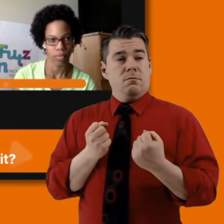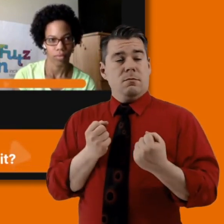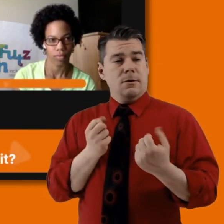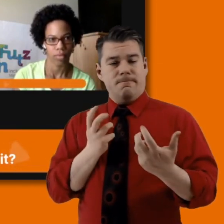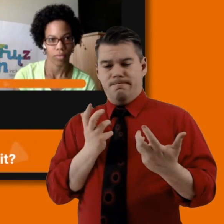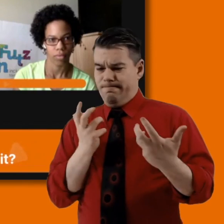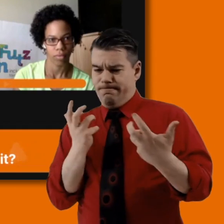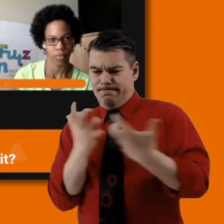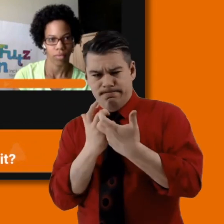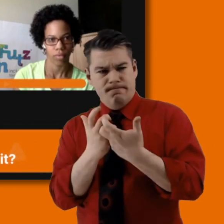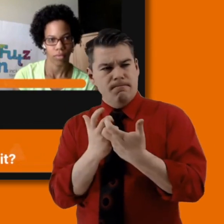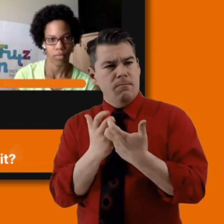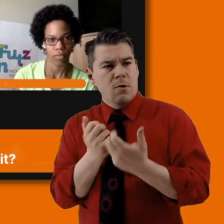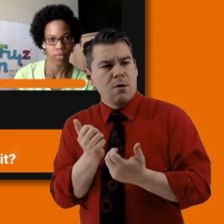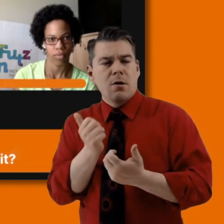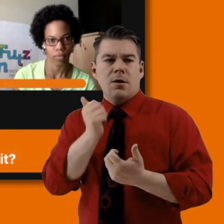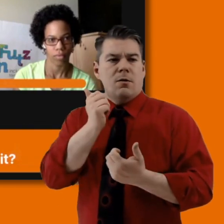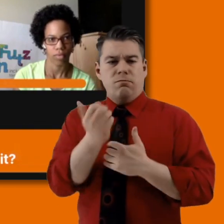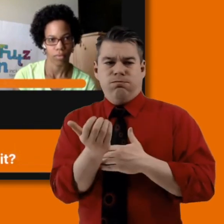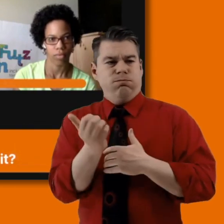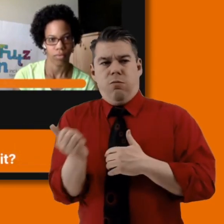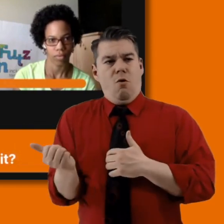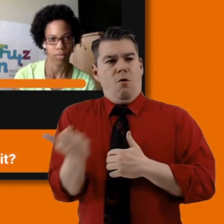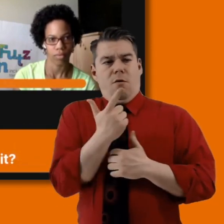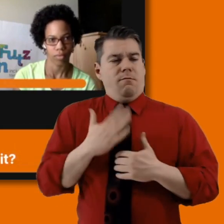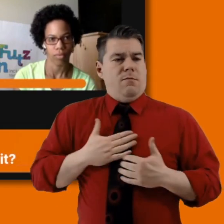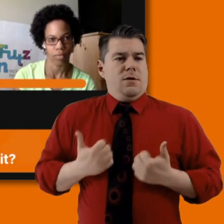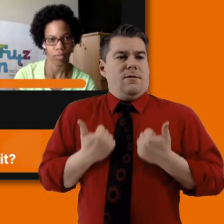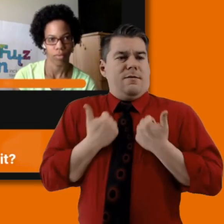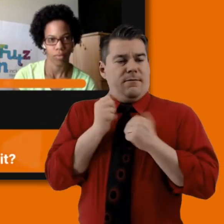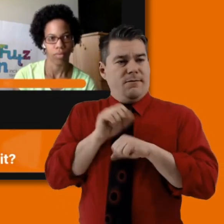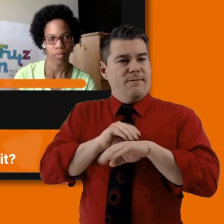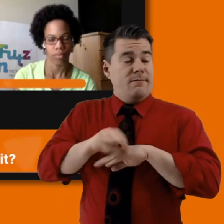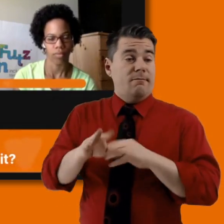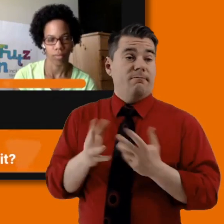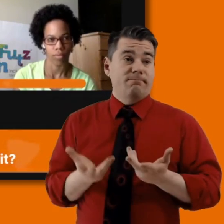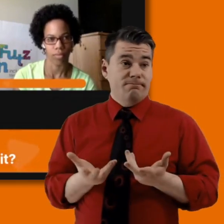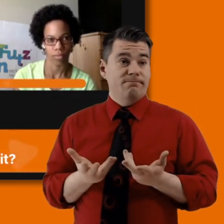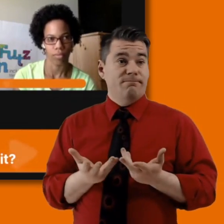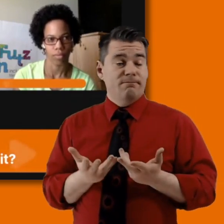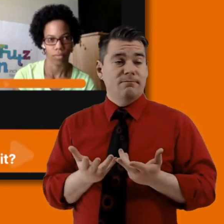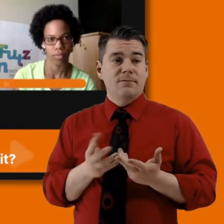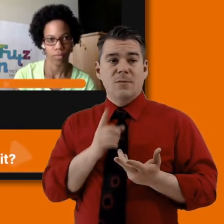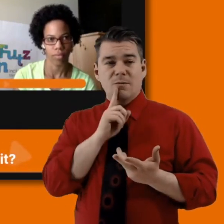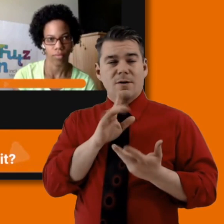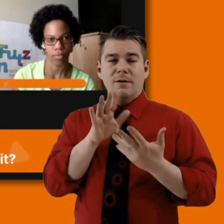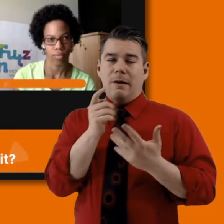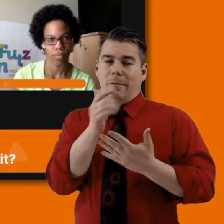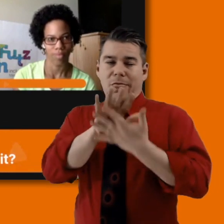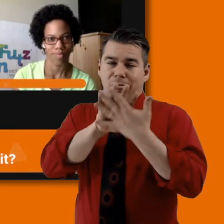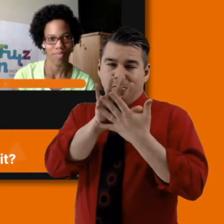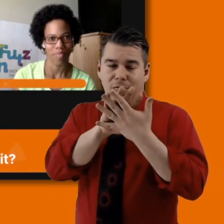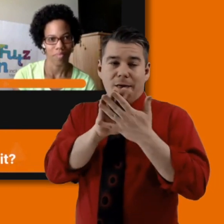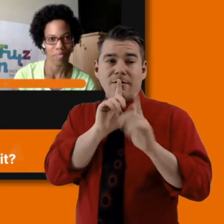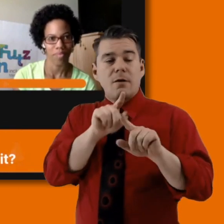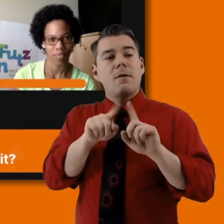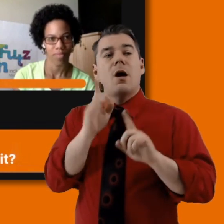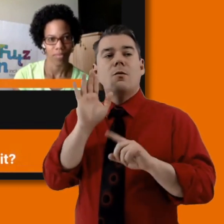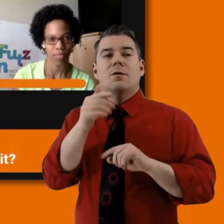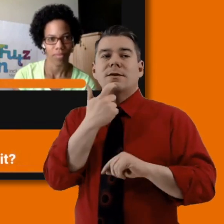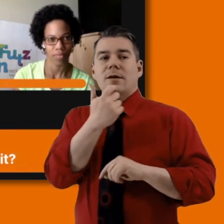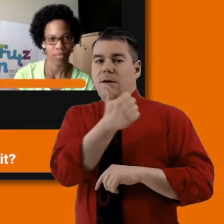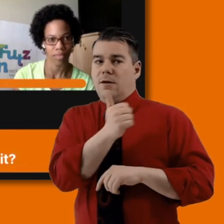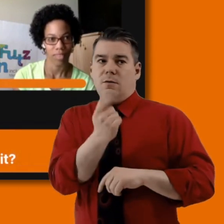it to all the areas of your life that could be affected. So it's kind of a vague answer, but I would really say